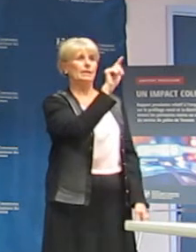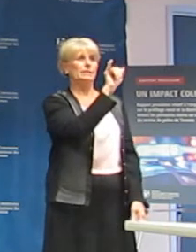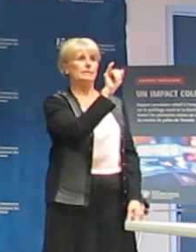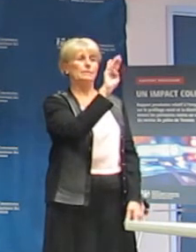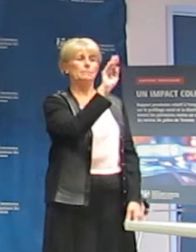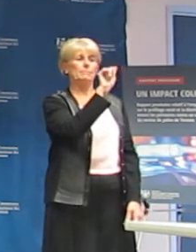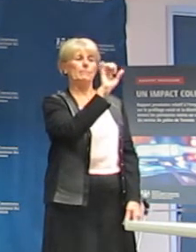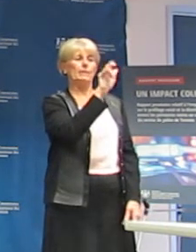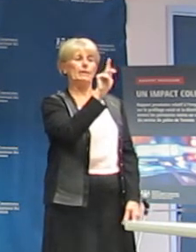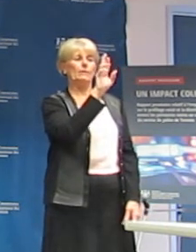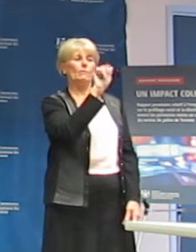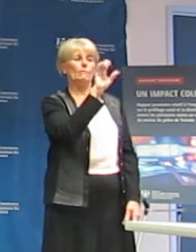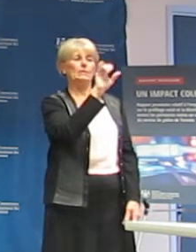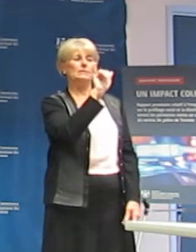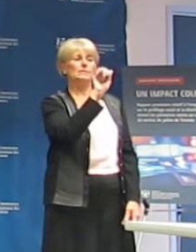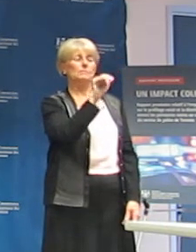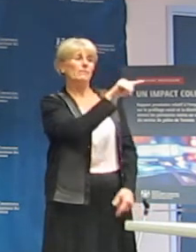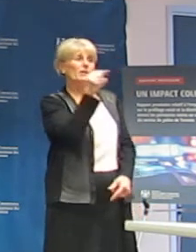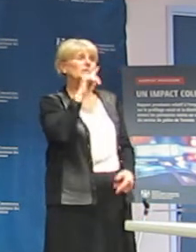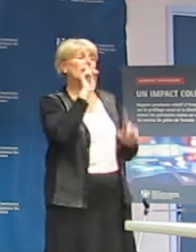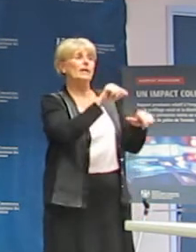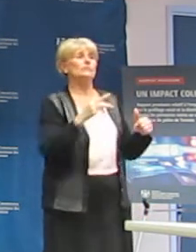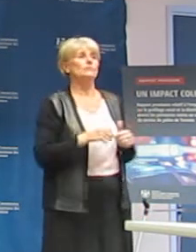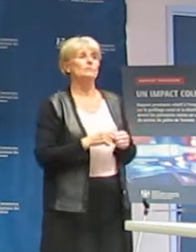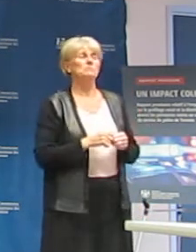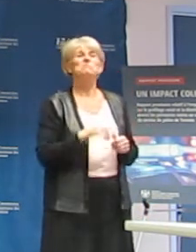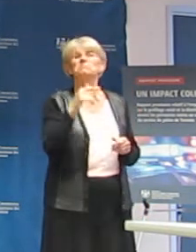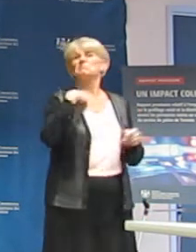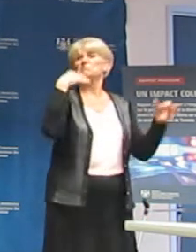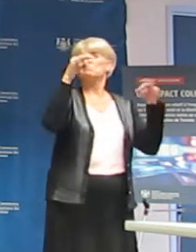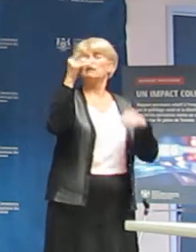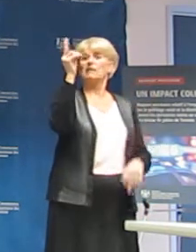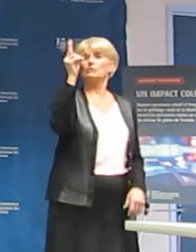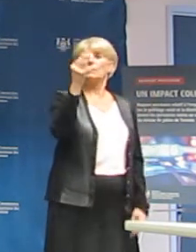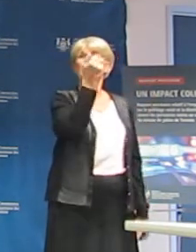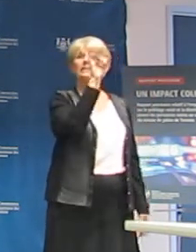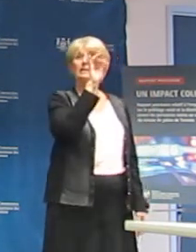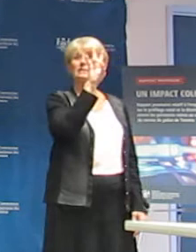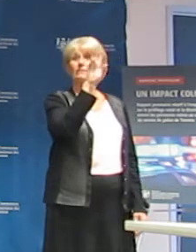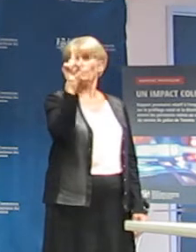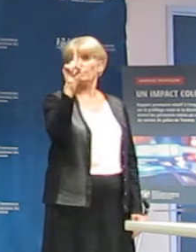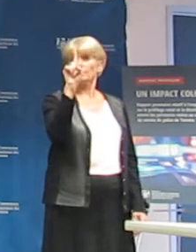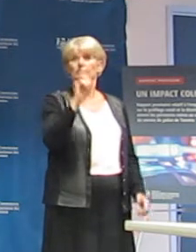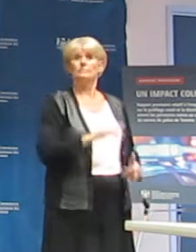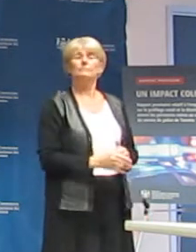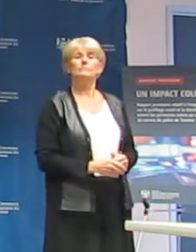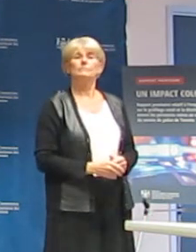Racism. Let me give you a little bit more history. Back in 1971,